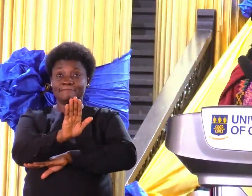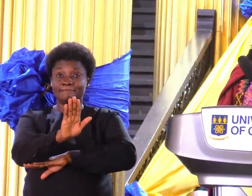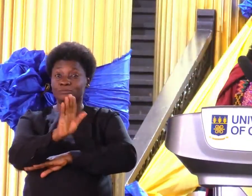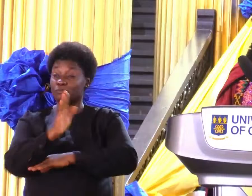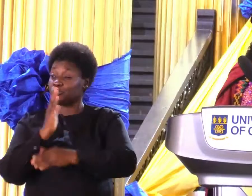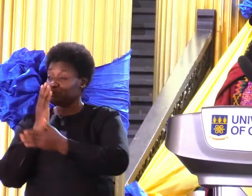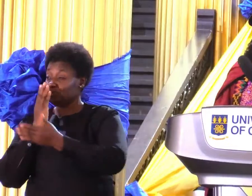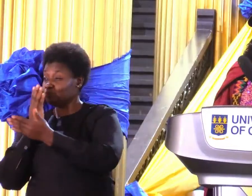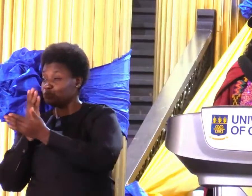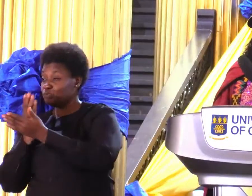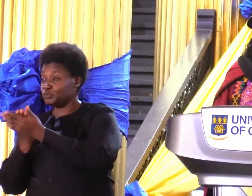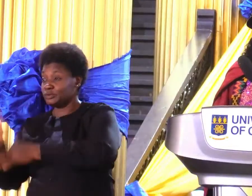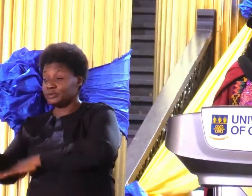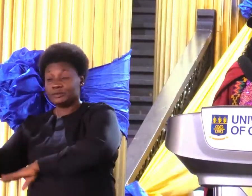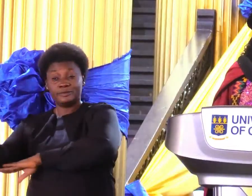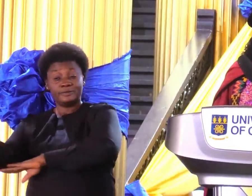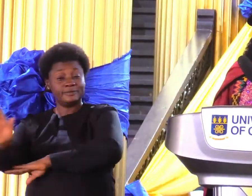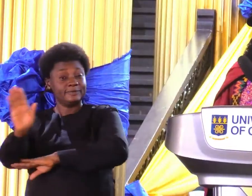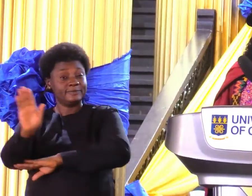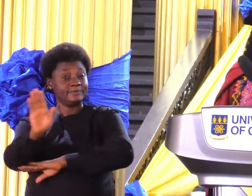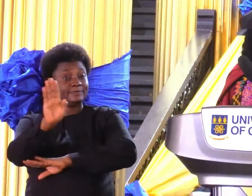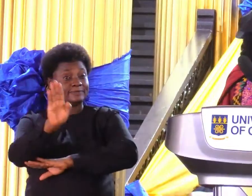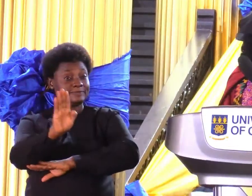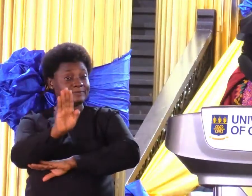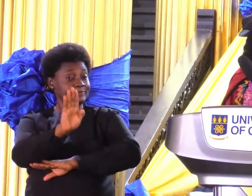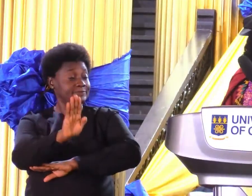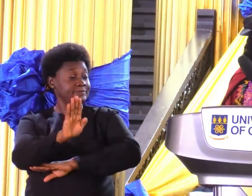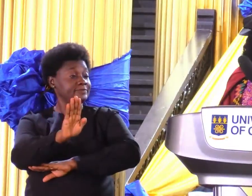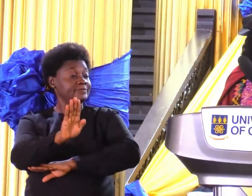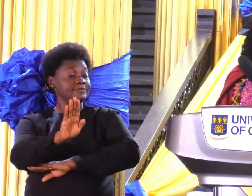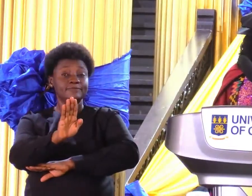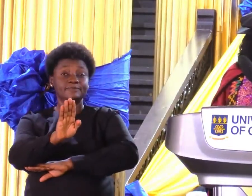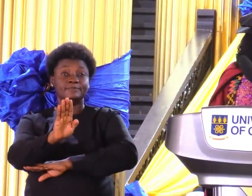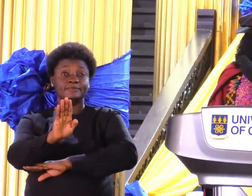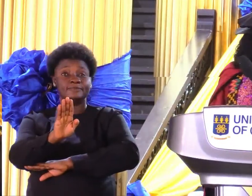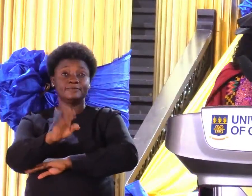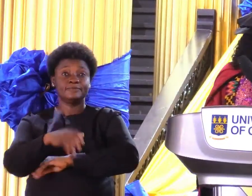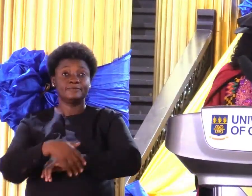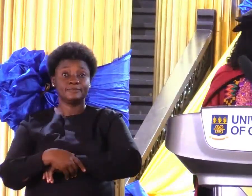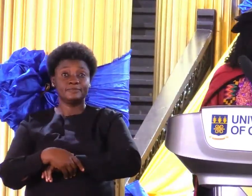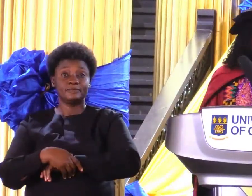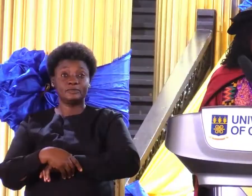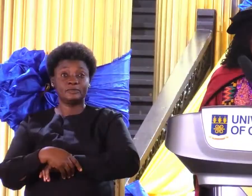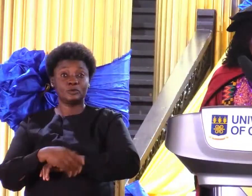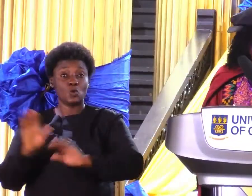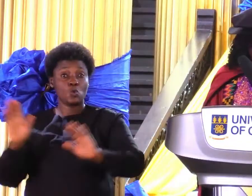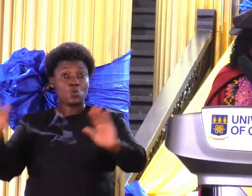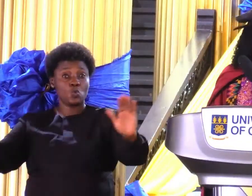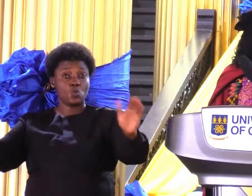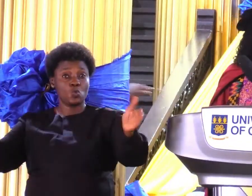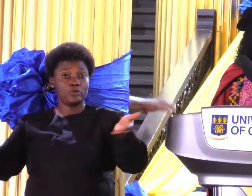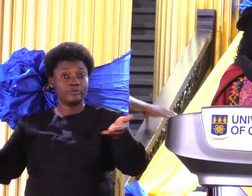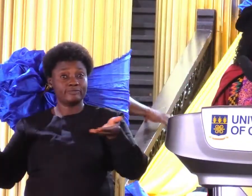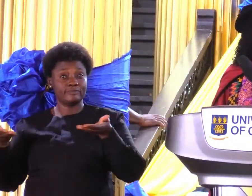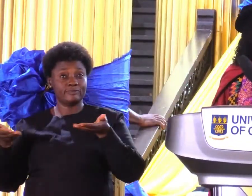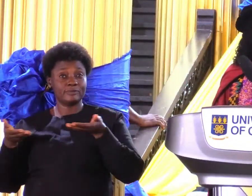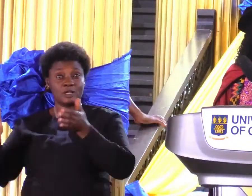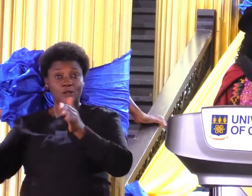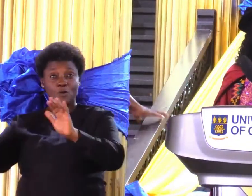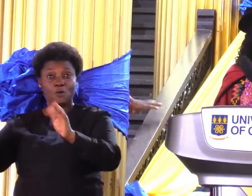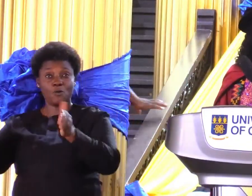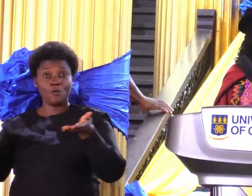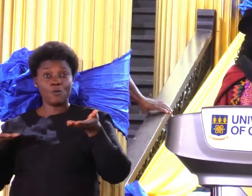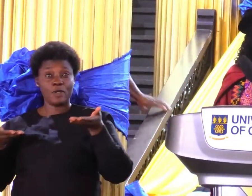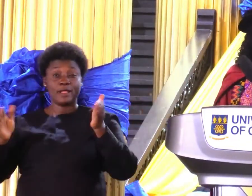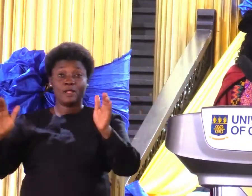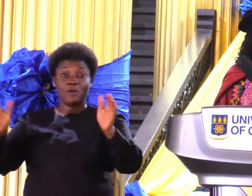good evening to you all. Great. Okay. So you're all very welcome to this lecture. I'm not